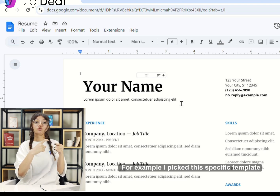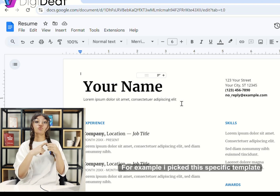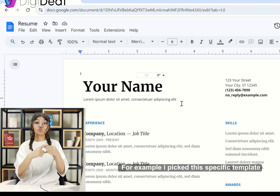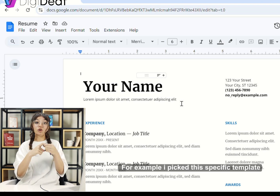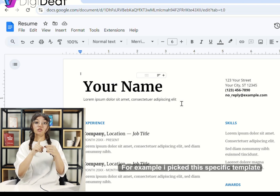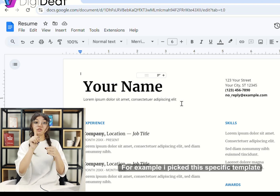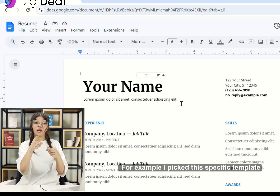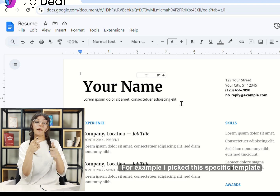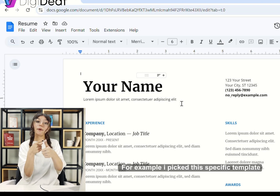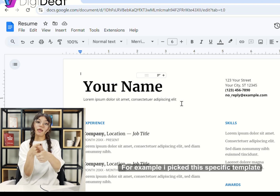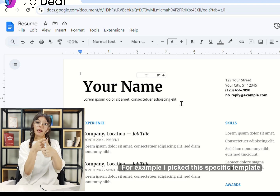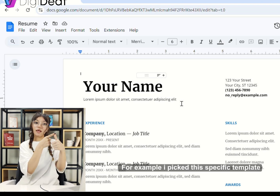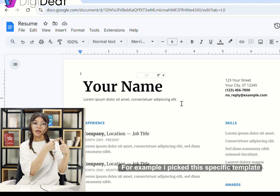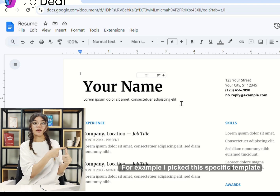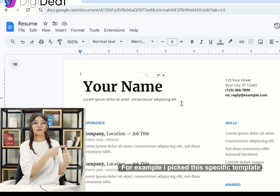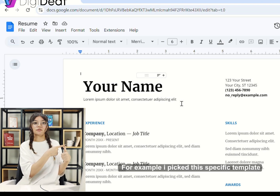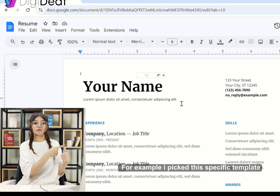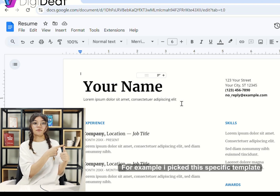For example, I picked this specific template.